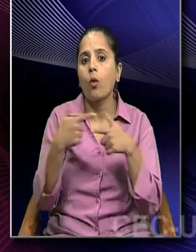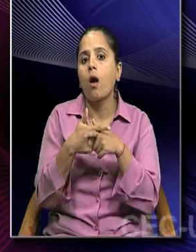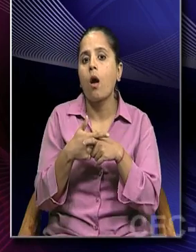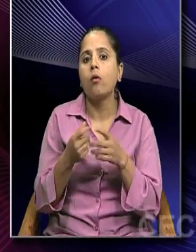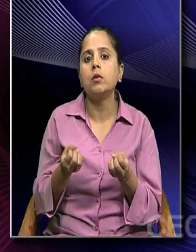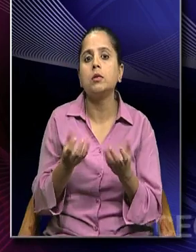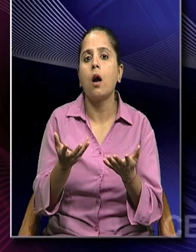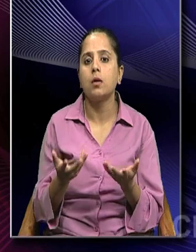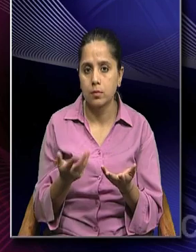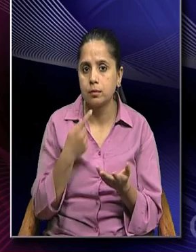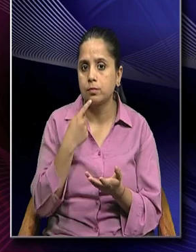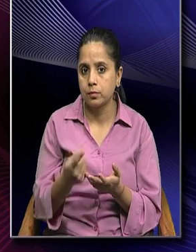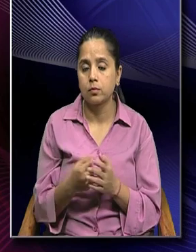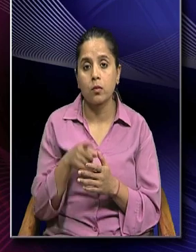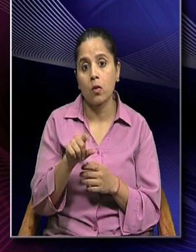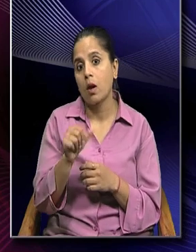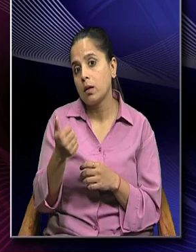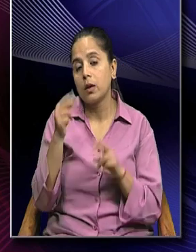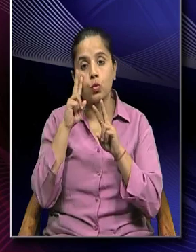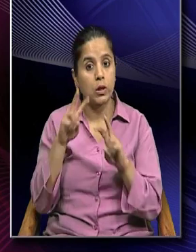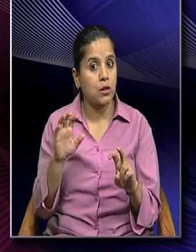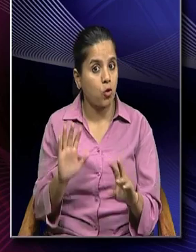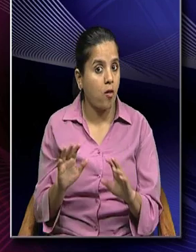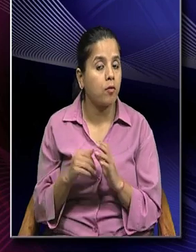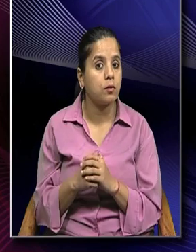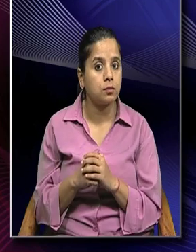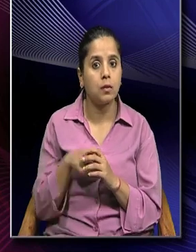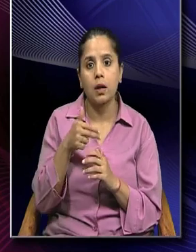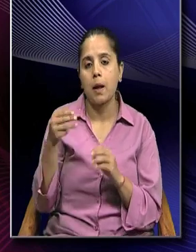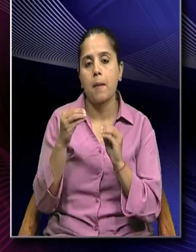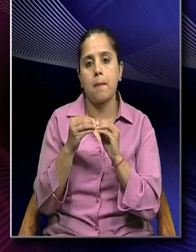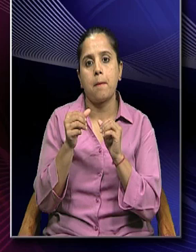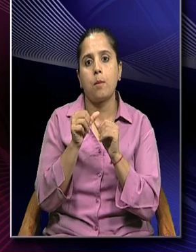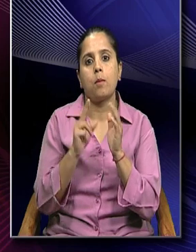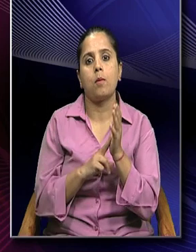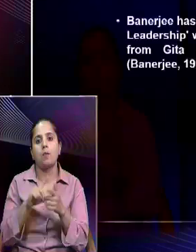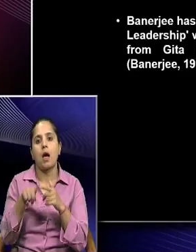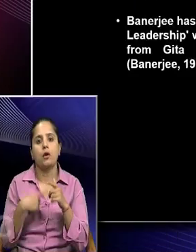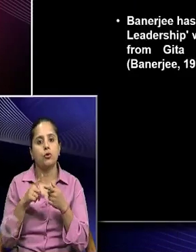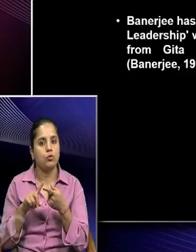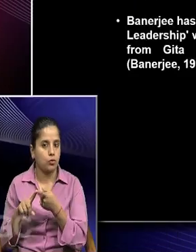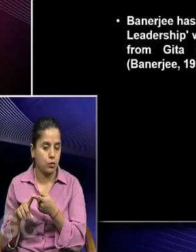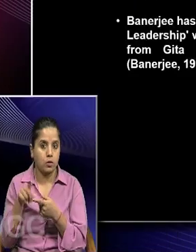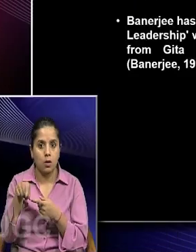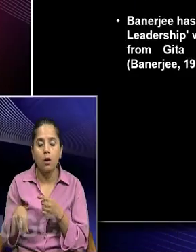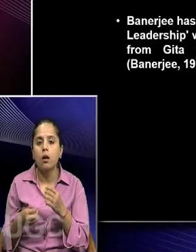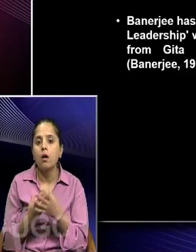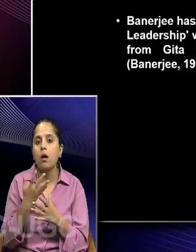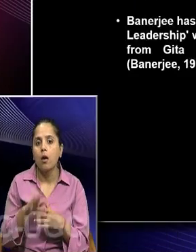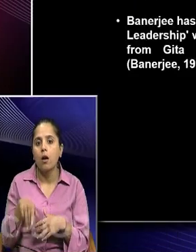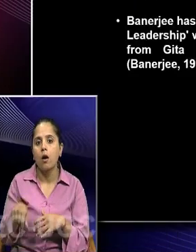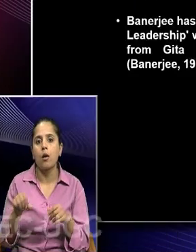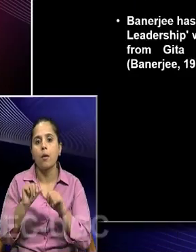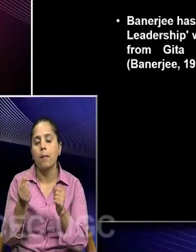arises. There is another researcher called Banerjee, and he has developed the model of